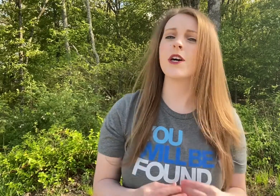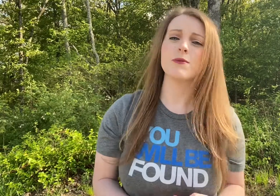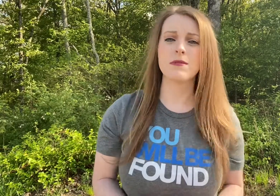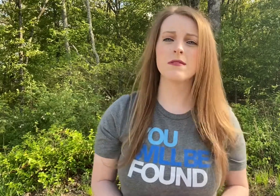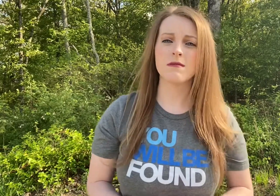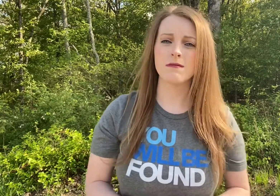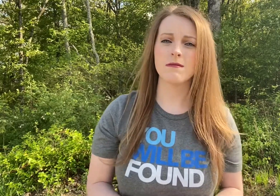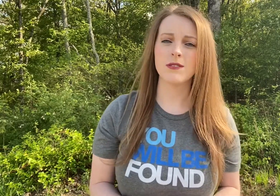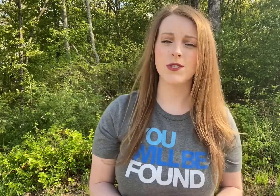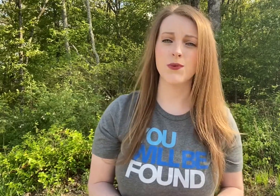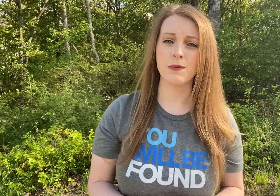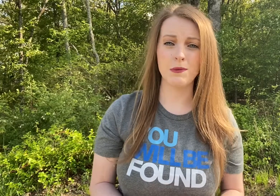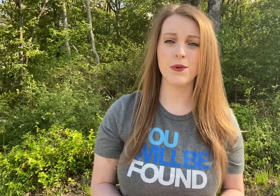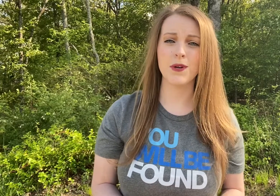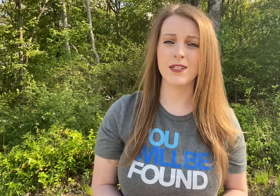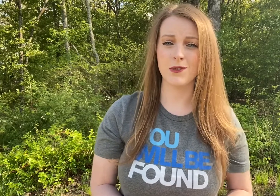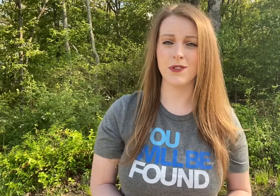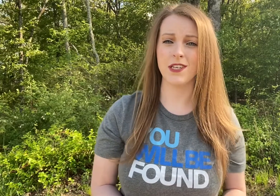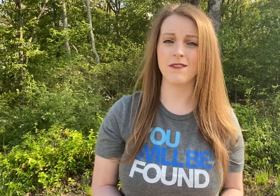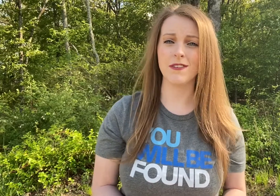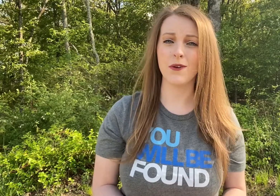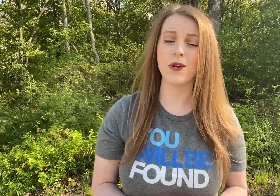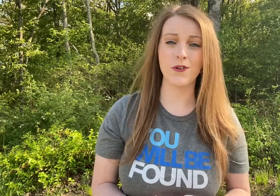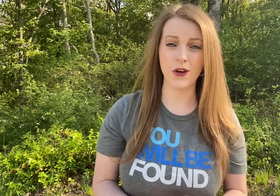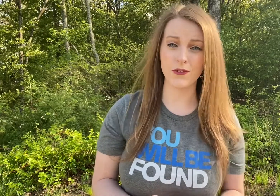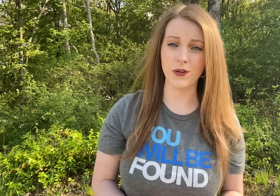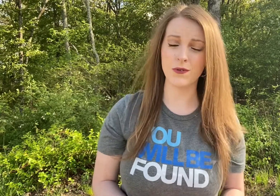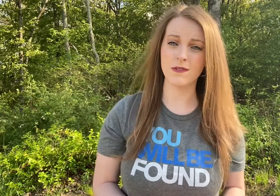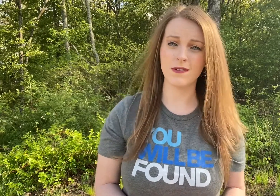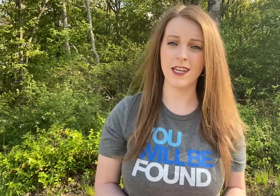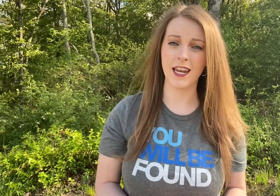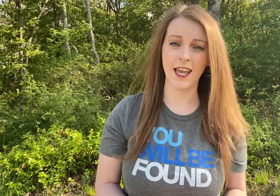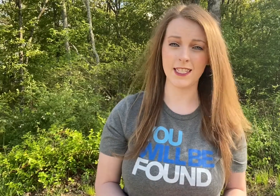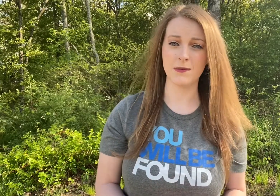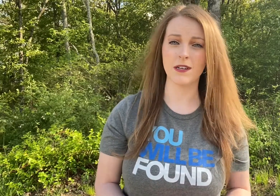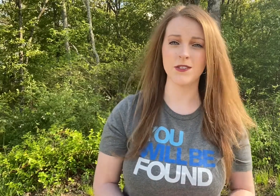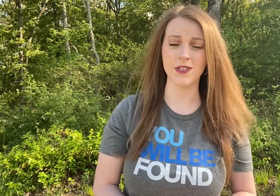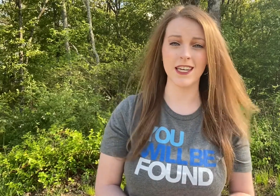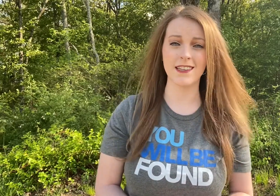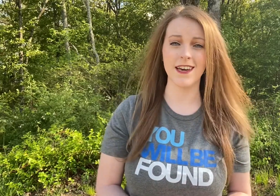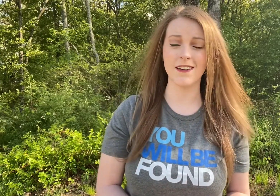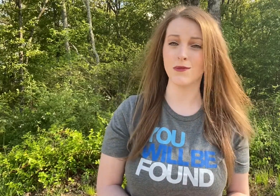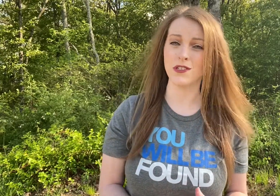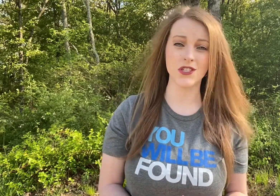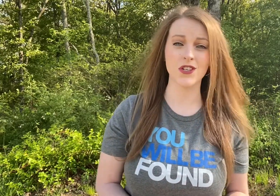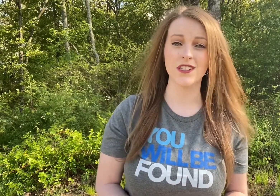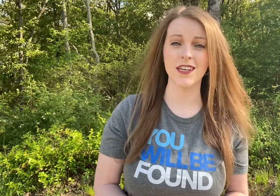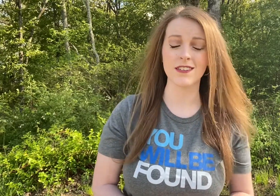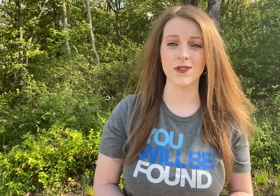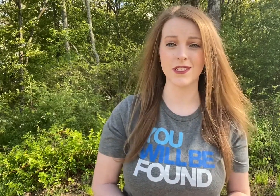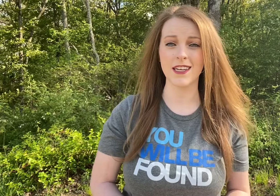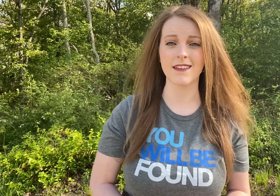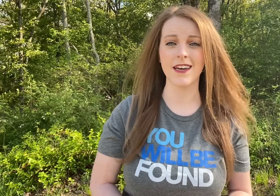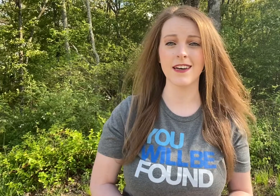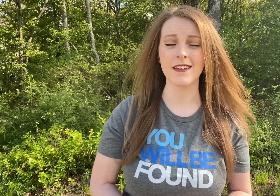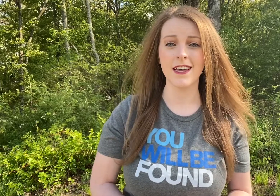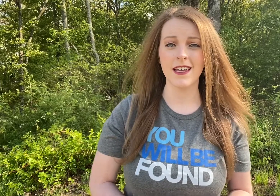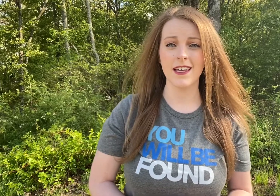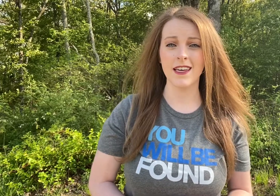helps to remember and to believe that we are not alone in any aspect. You can take that in a religious context, you can take that in a